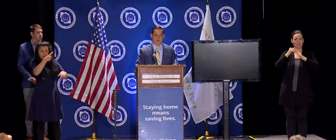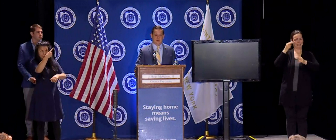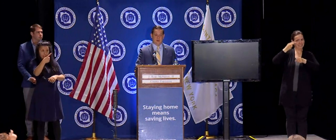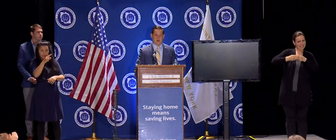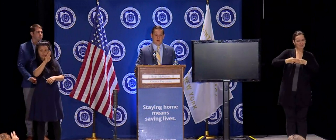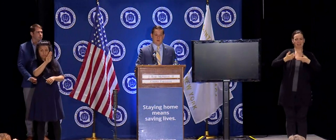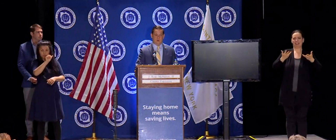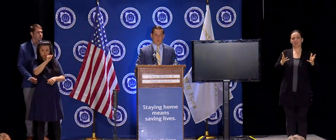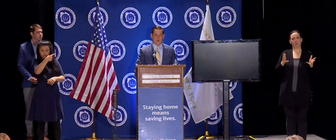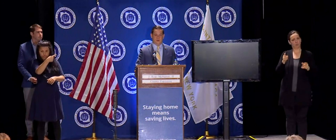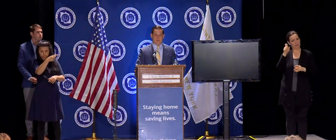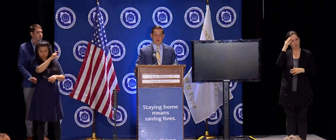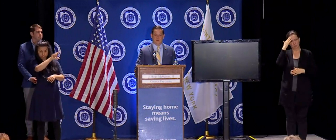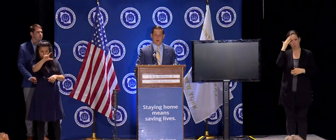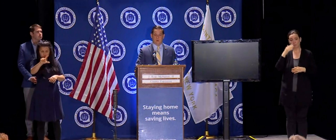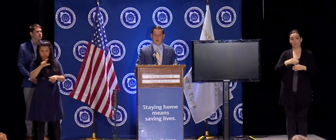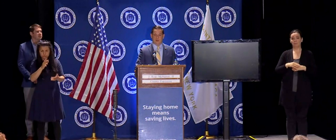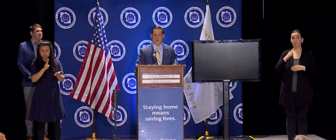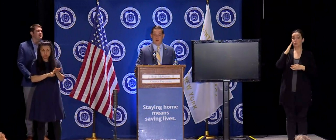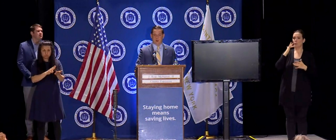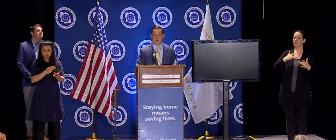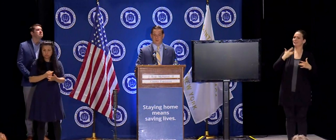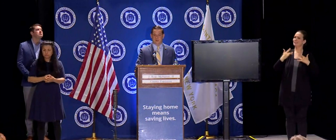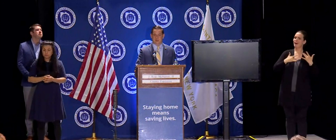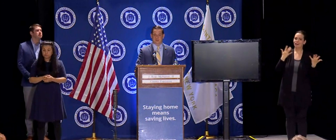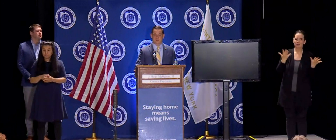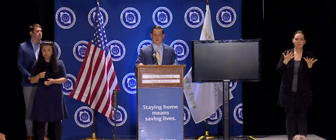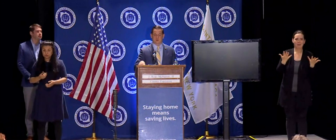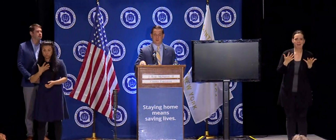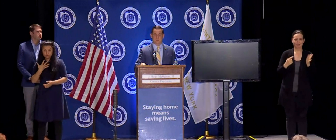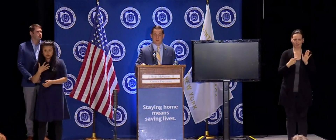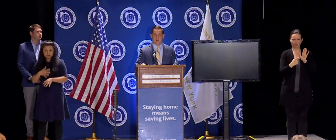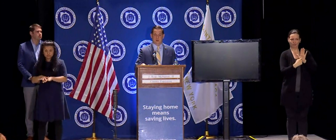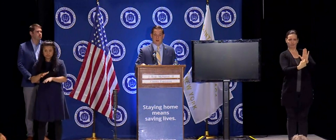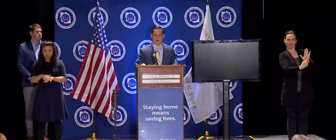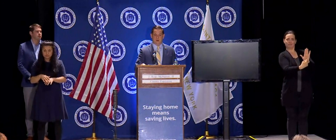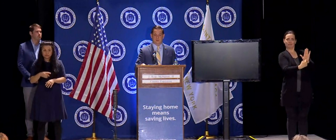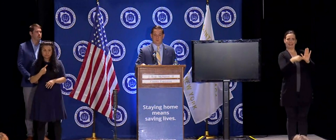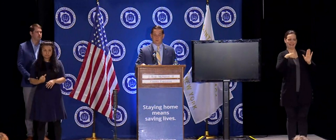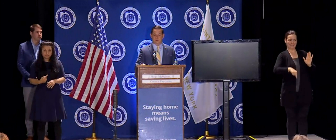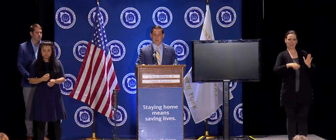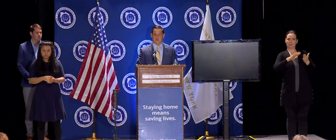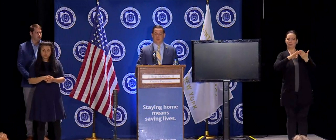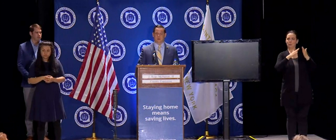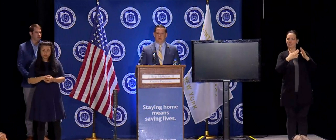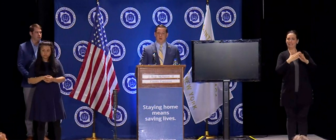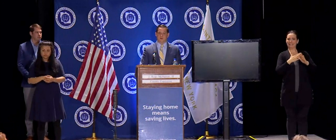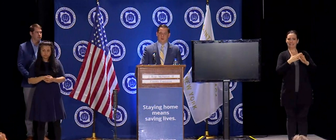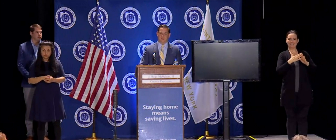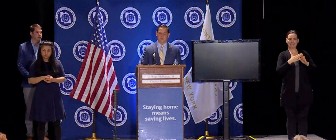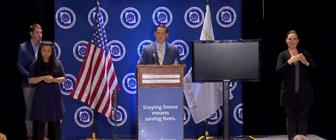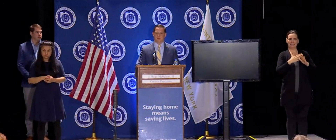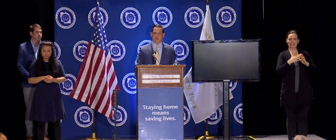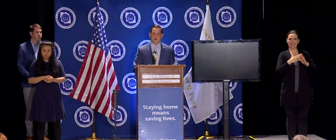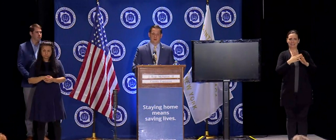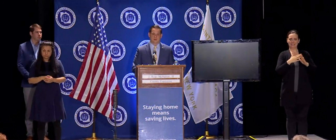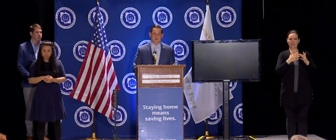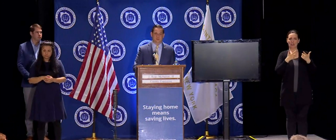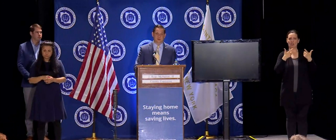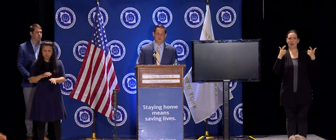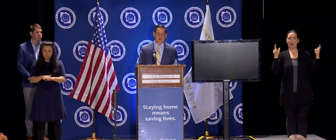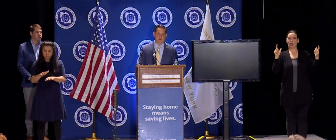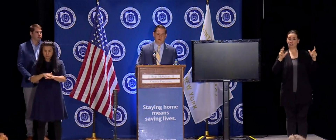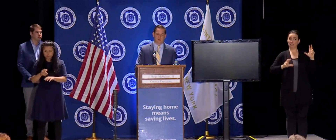certainly we're excited about what that name represents, not just for this extremely large investment, second